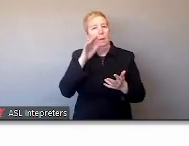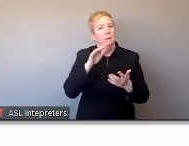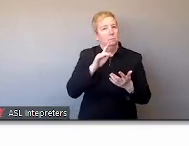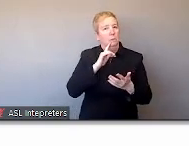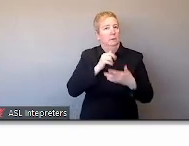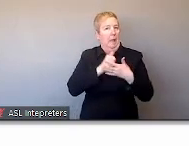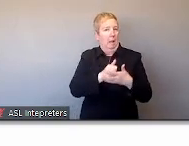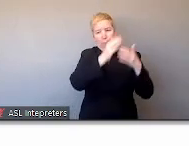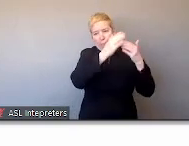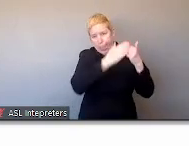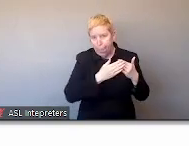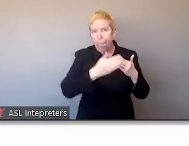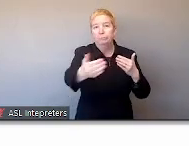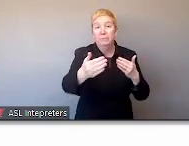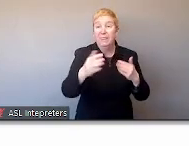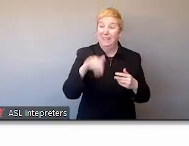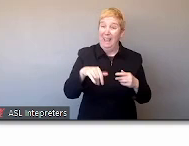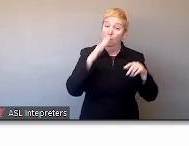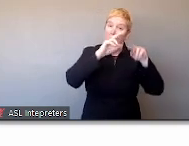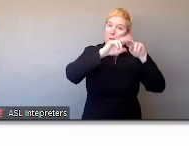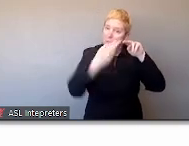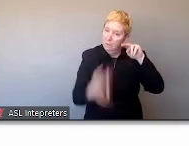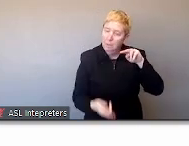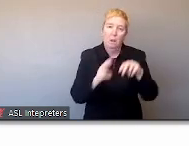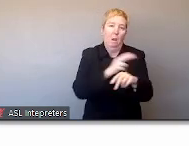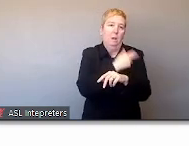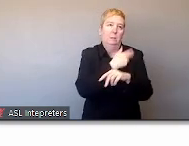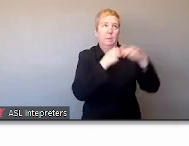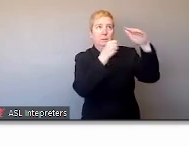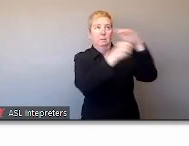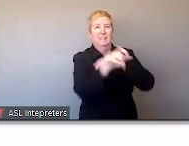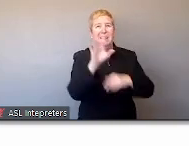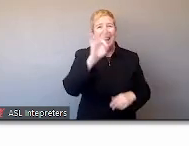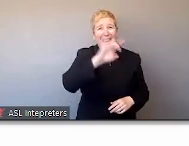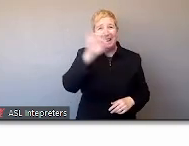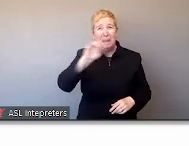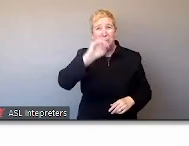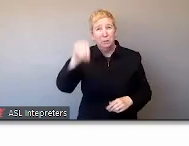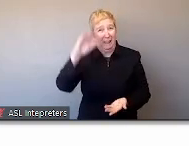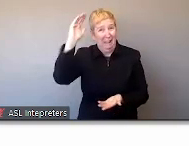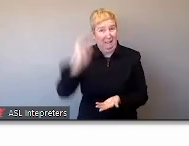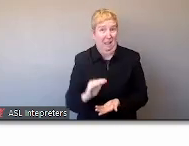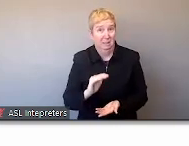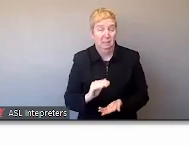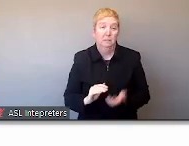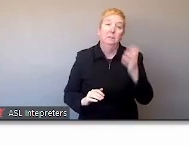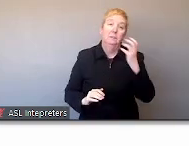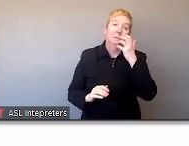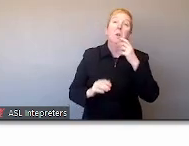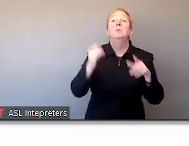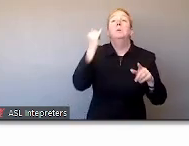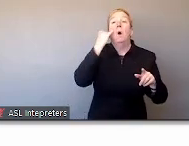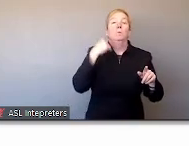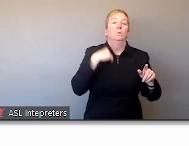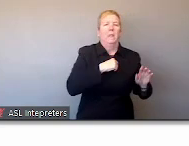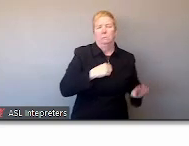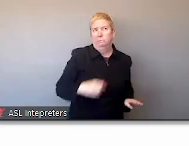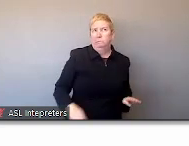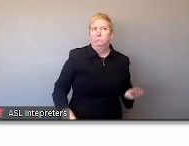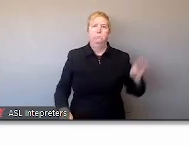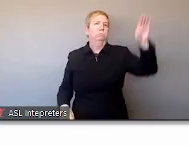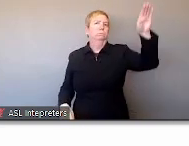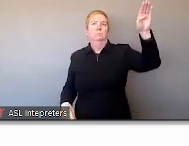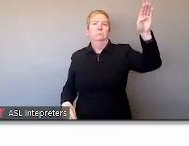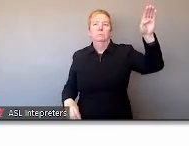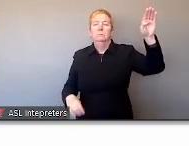hospitalizations and deaths by 88%. And so if we did have another surge with 7,000 more cases from a new